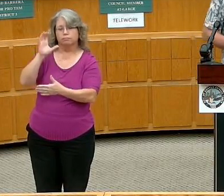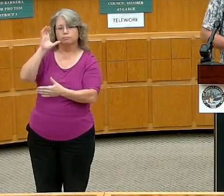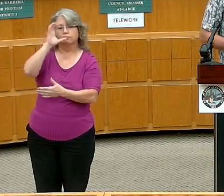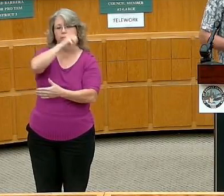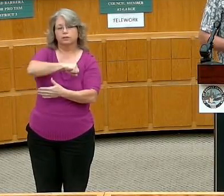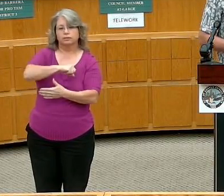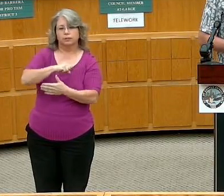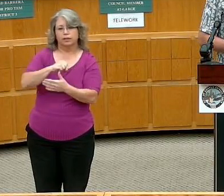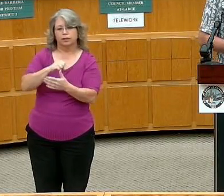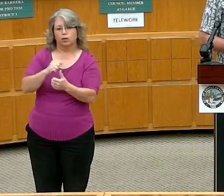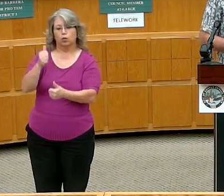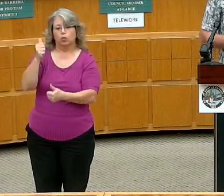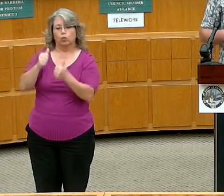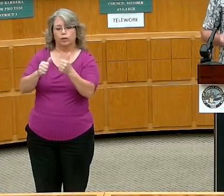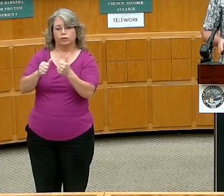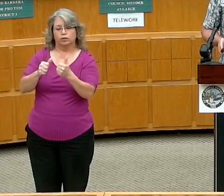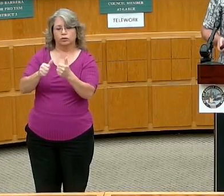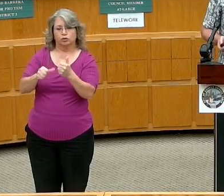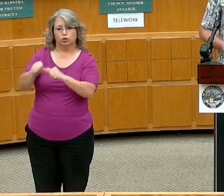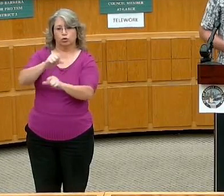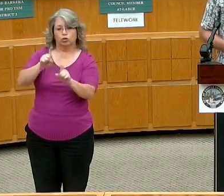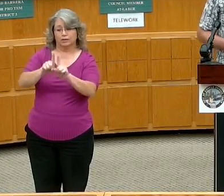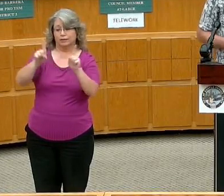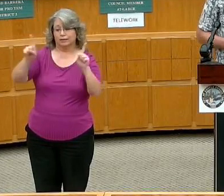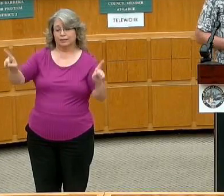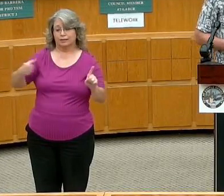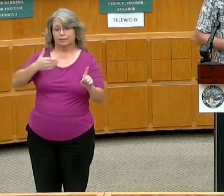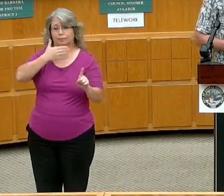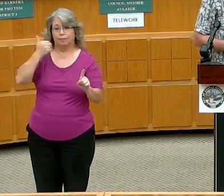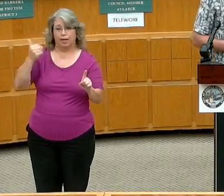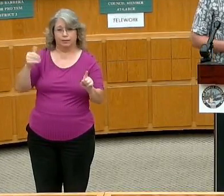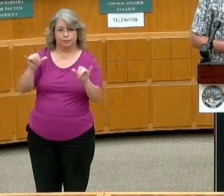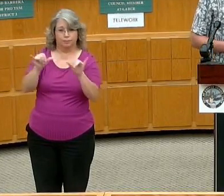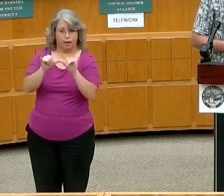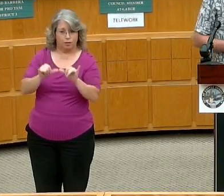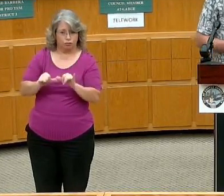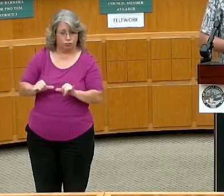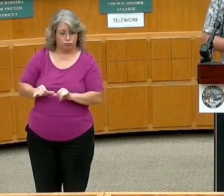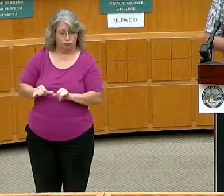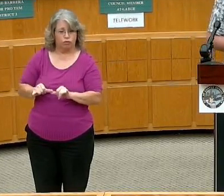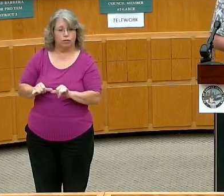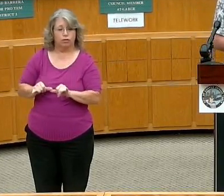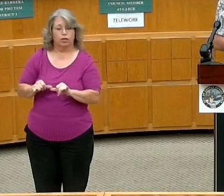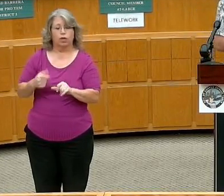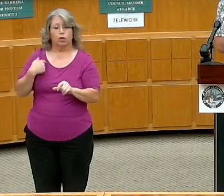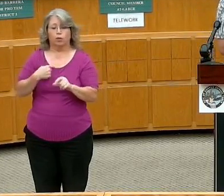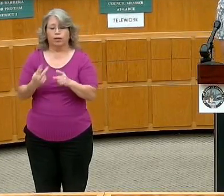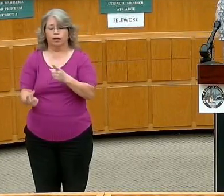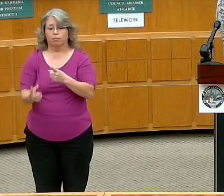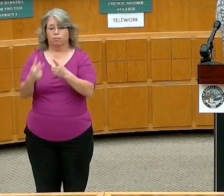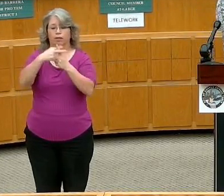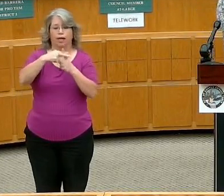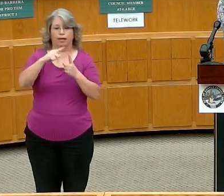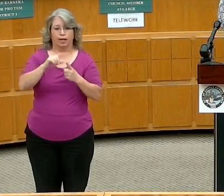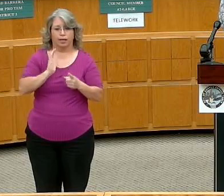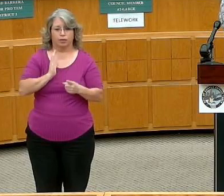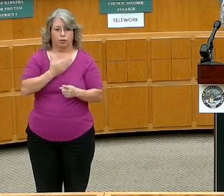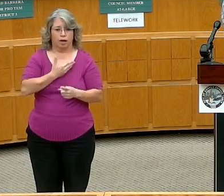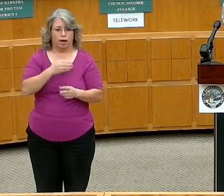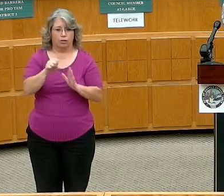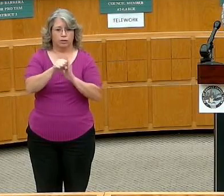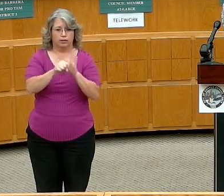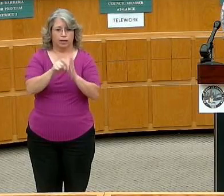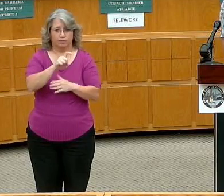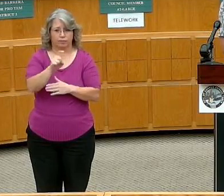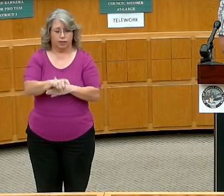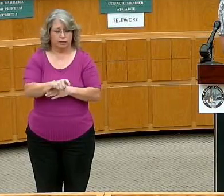in place. We applied that here to the state of Texas and were able to independently derive a value for the effect of